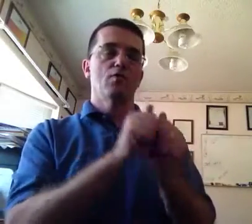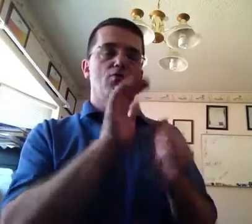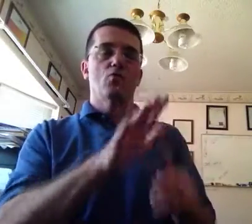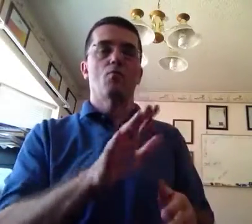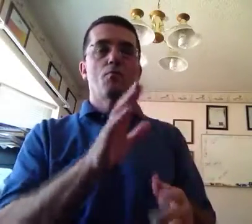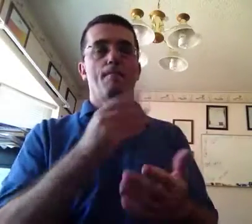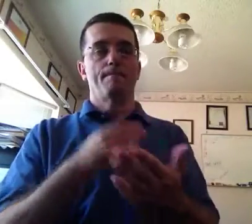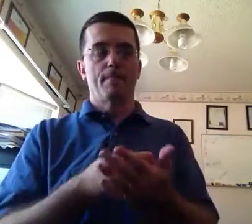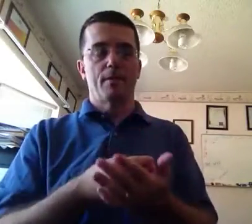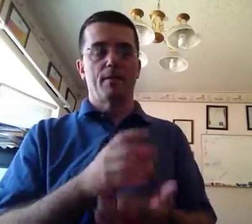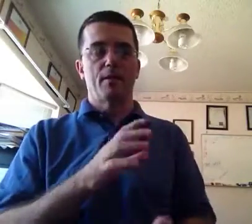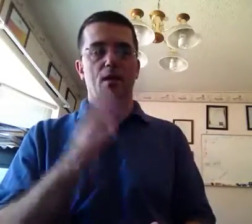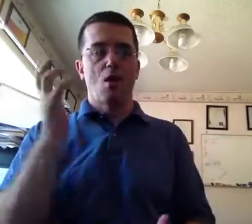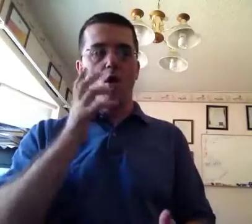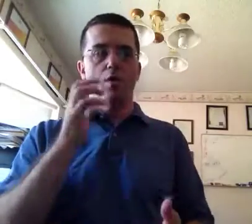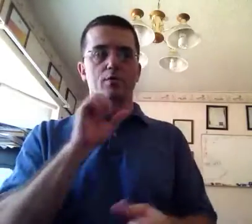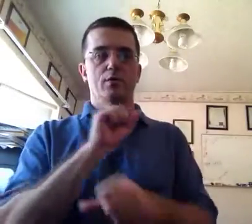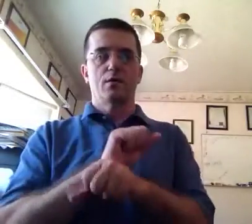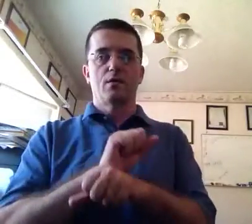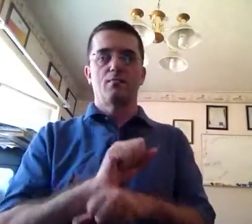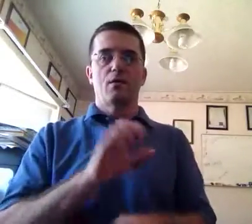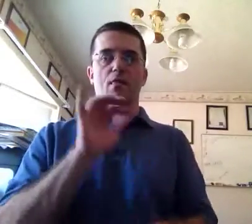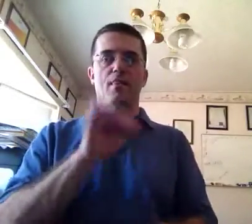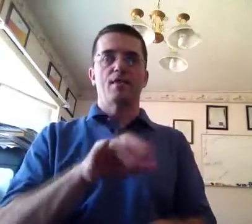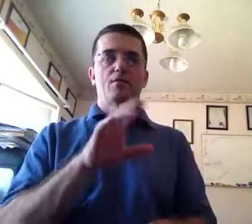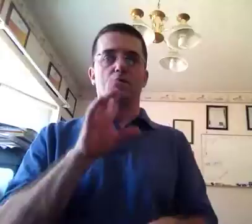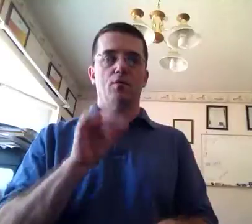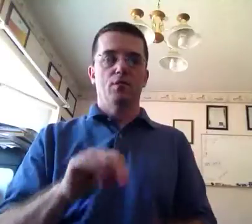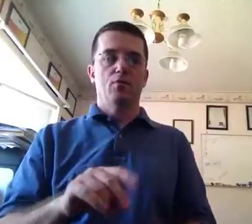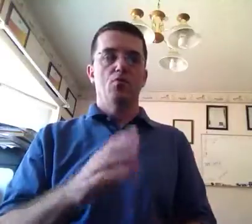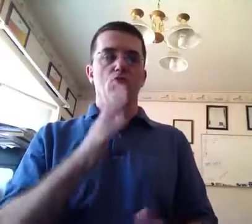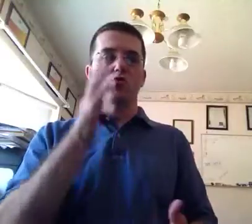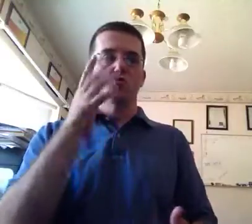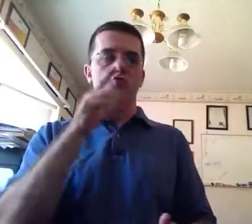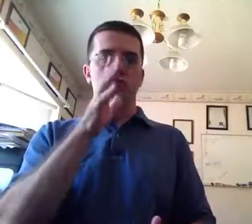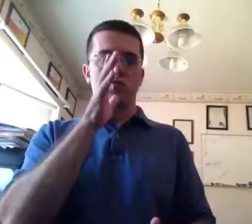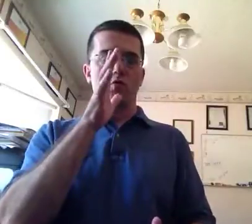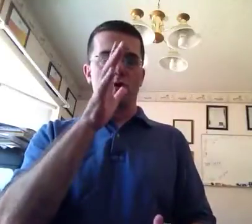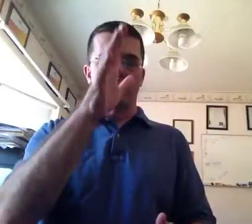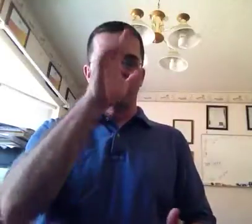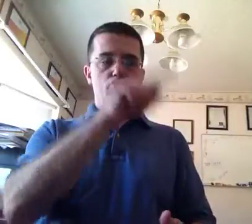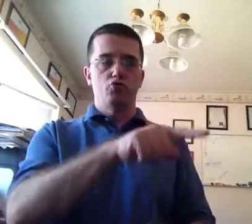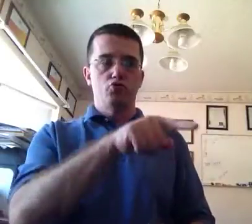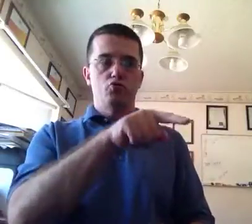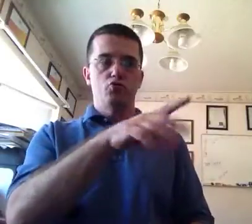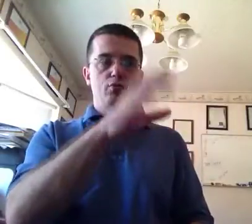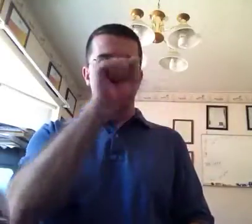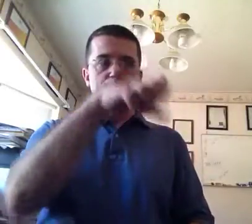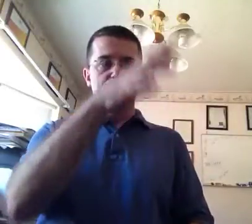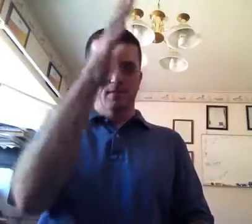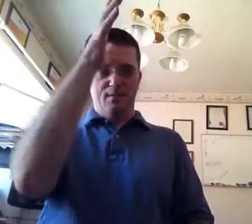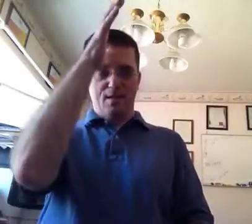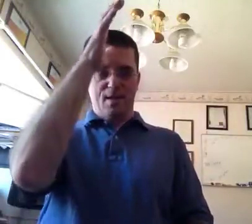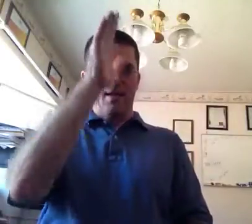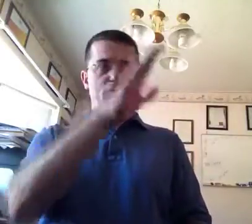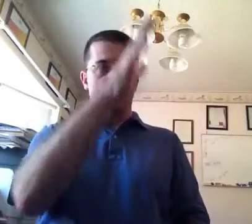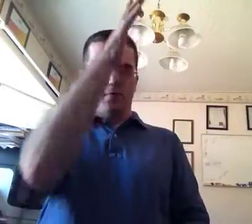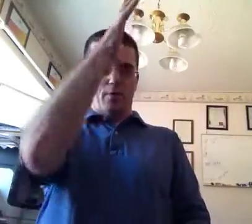job. And that's exactly what we do. Yes, Dad. You're a man of dignity. You've saved your whole life to take care